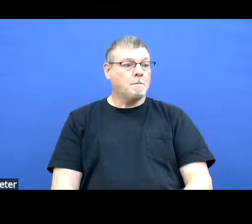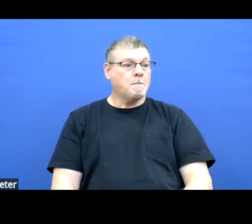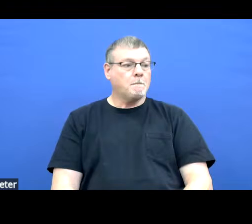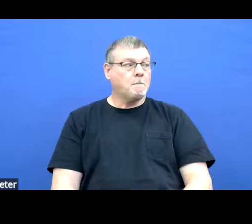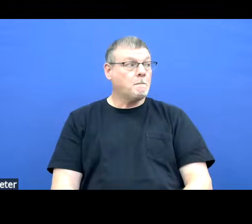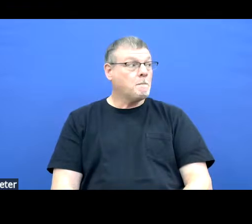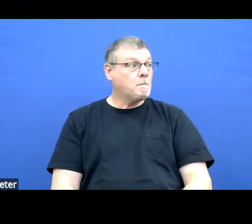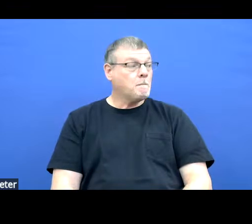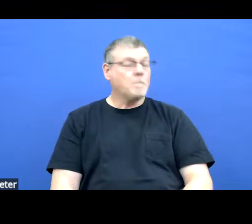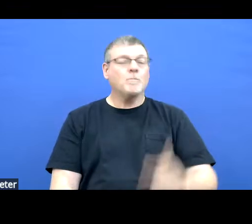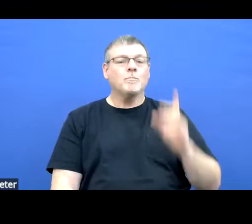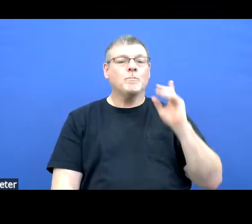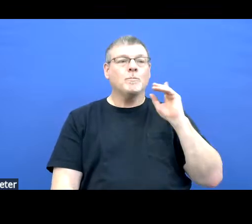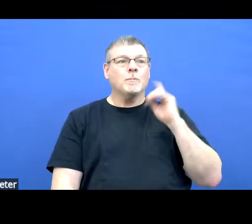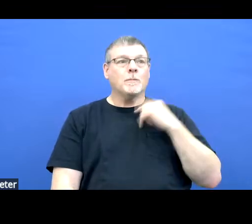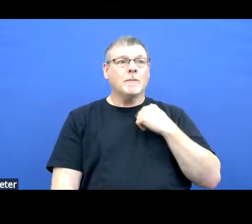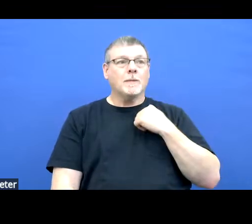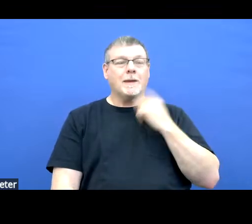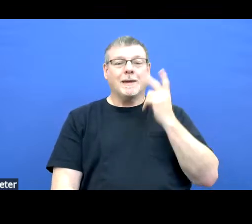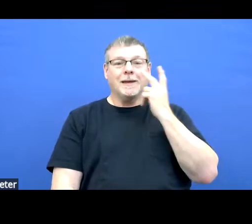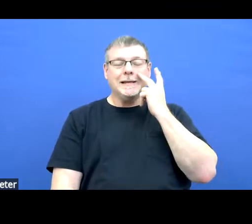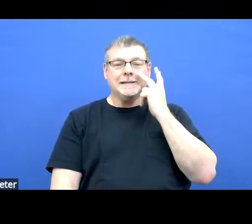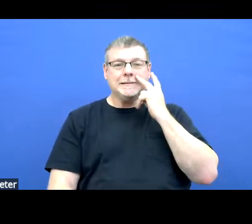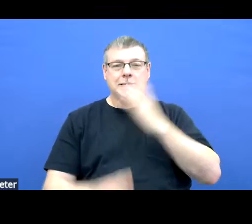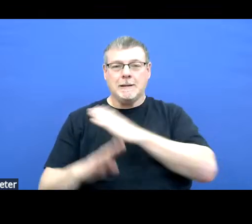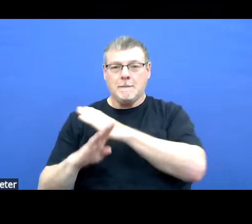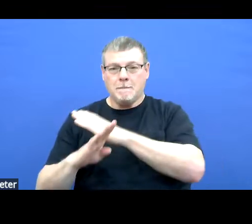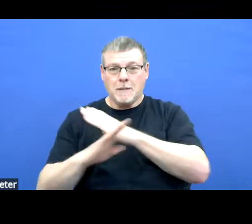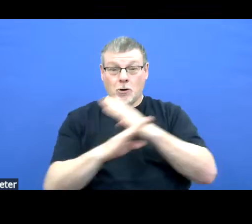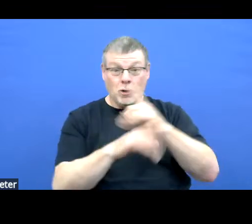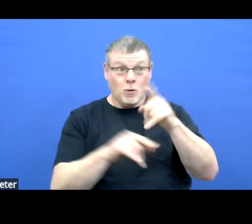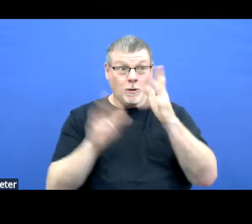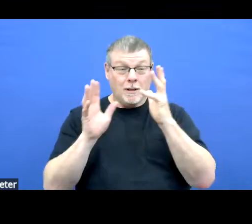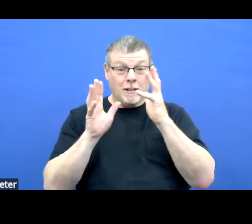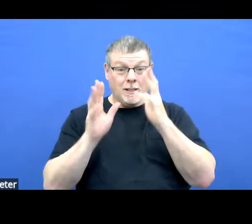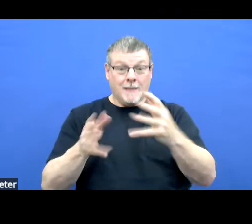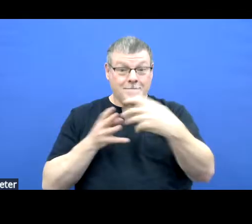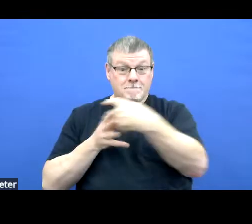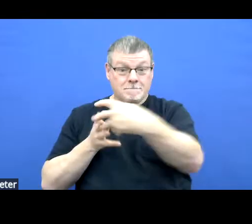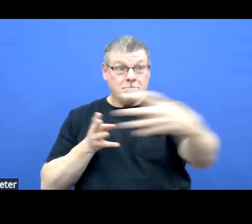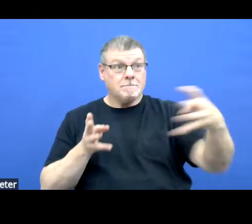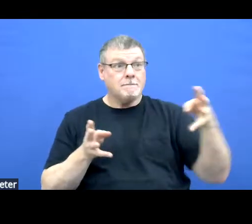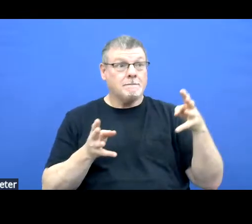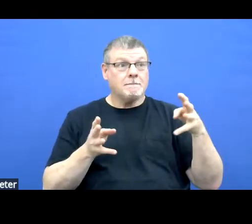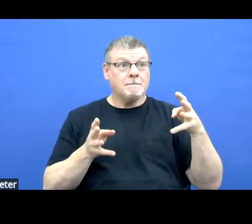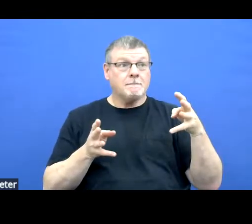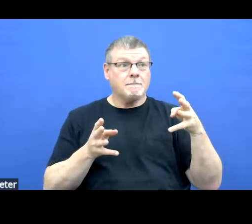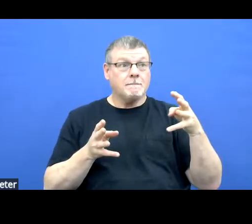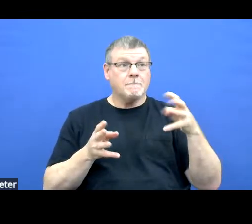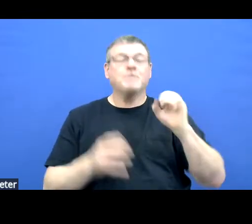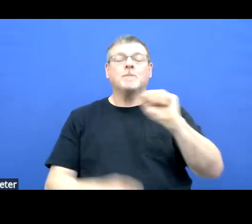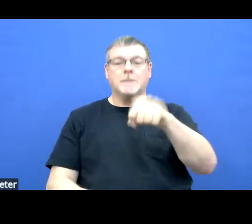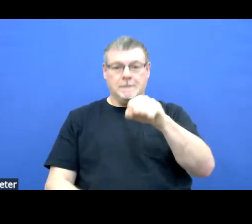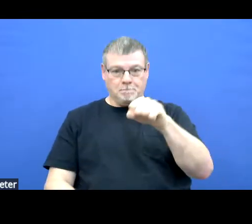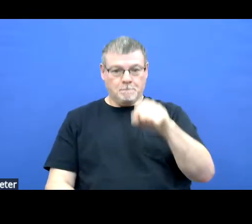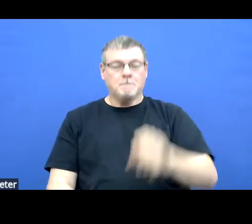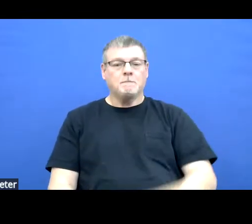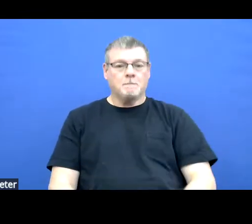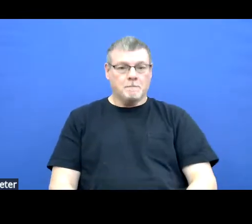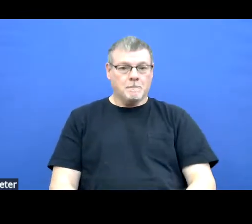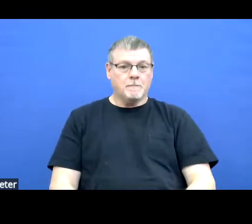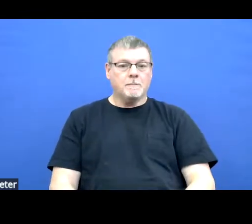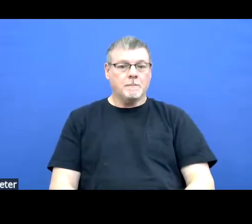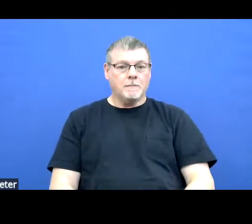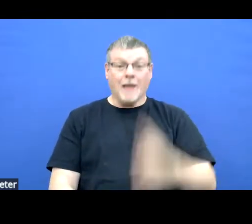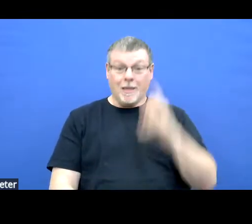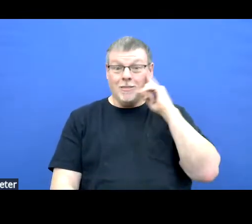I see the barriers, the crowd barriers. Do you plan on leaving the fence up too, though? Or We're leaving it. okay, because I actually thought that